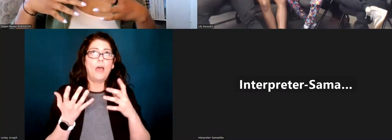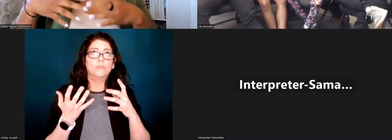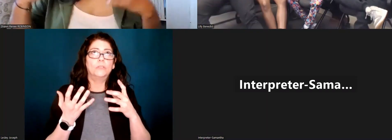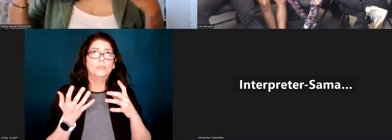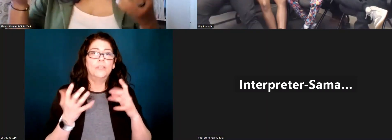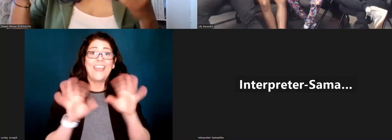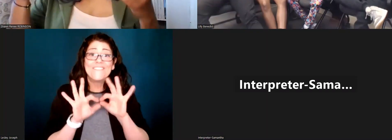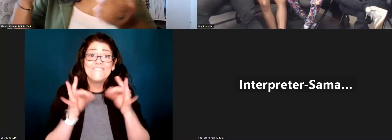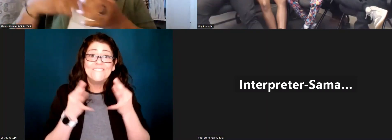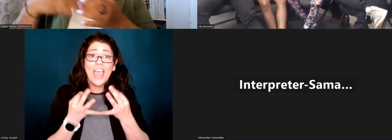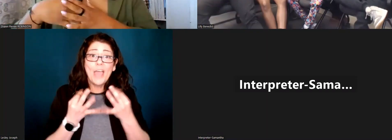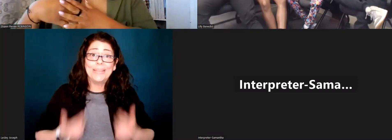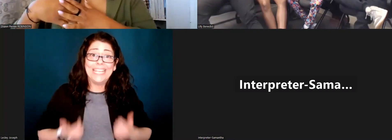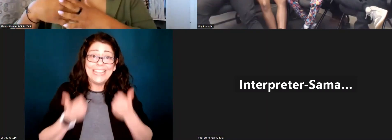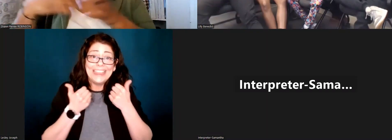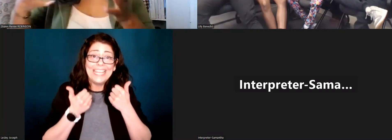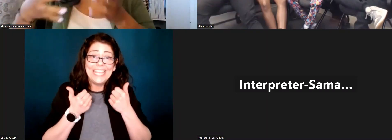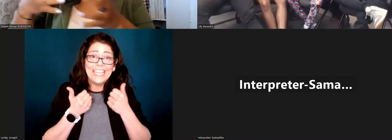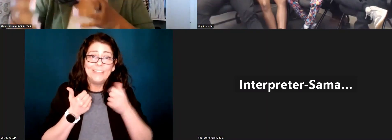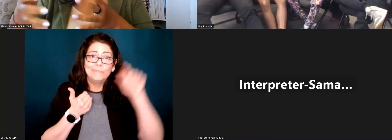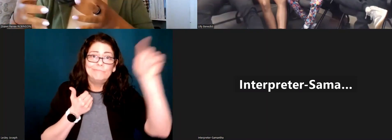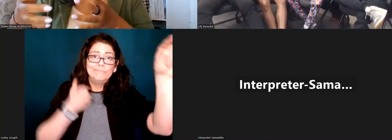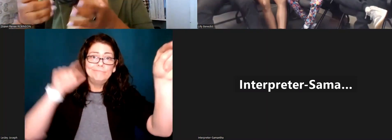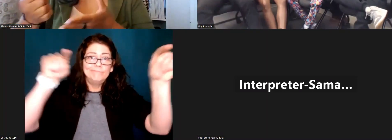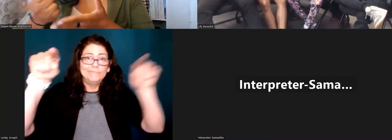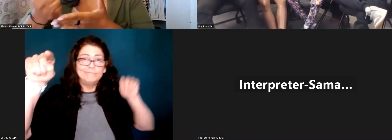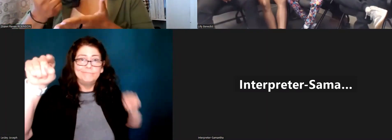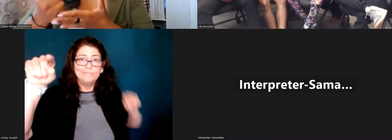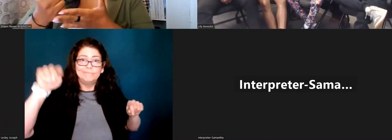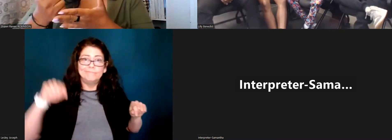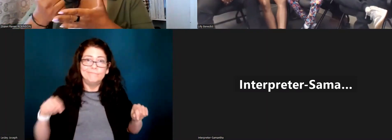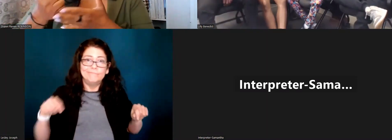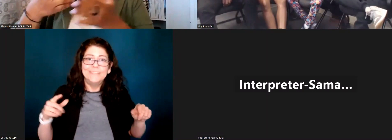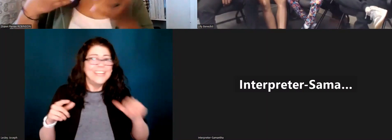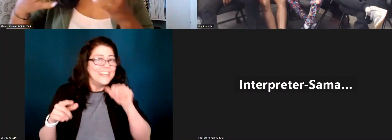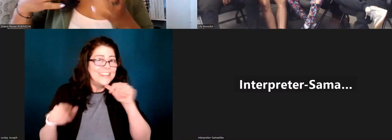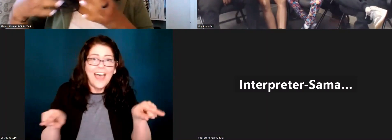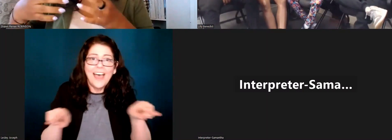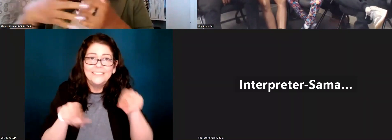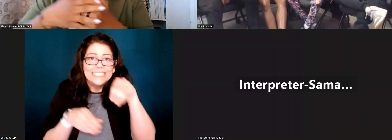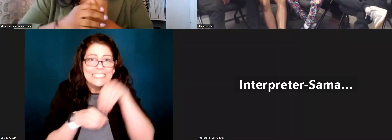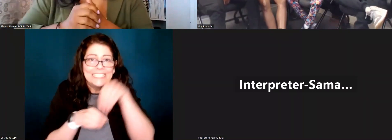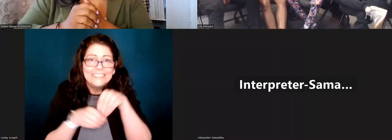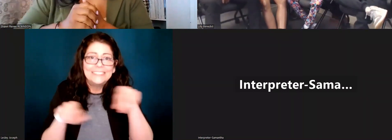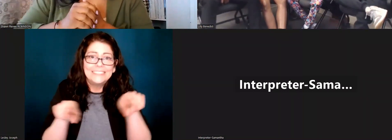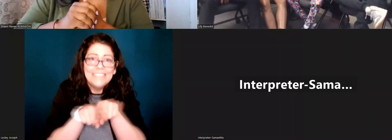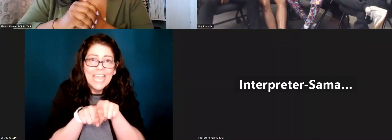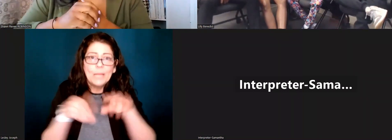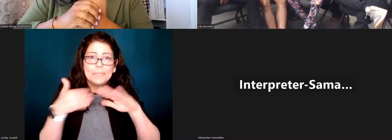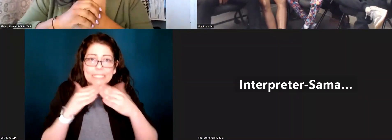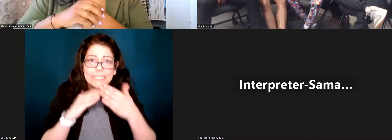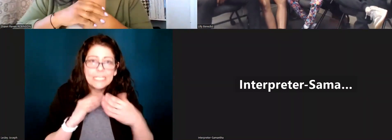distant. How has the internet or social media helped you communicate?